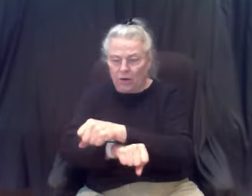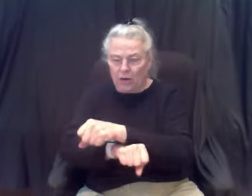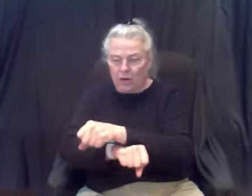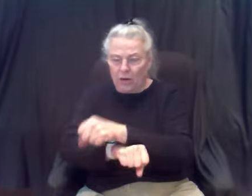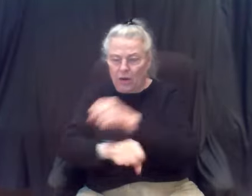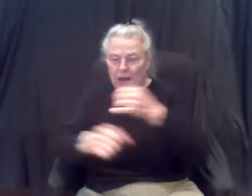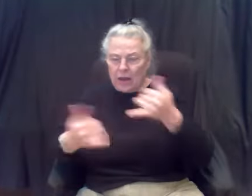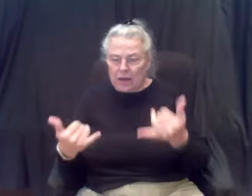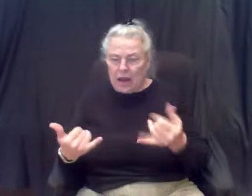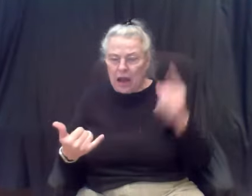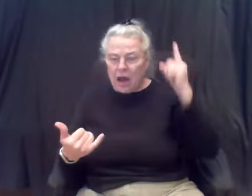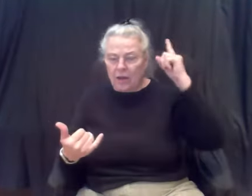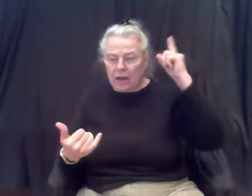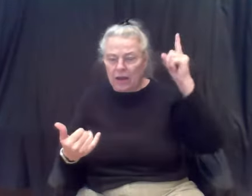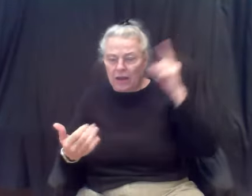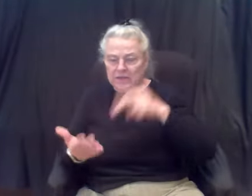conquered. Now he's